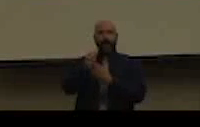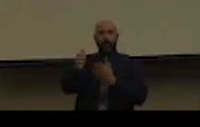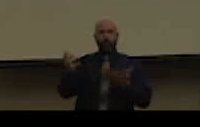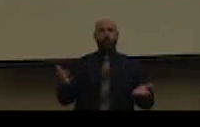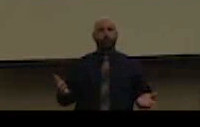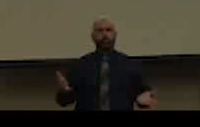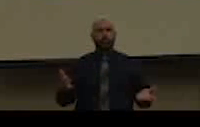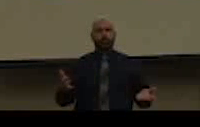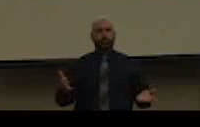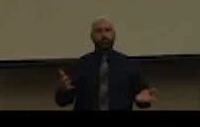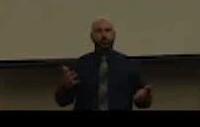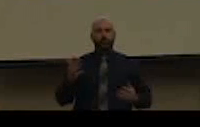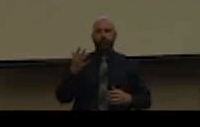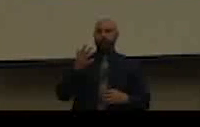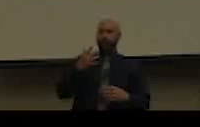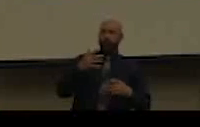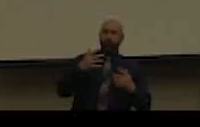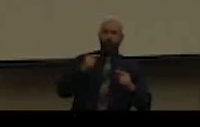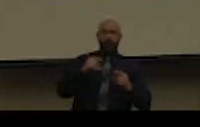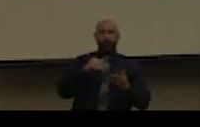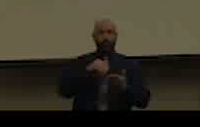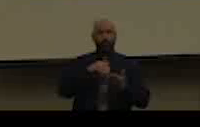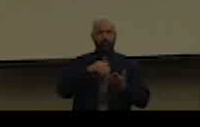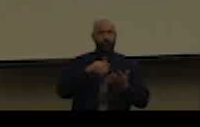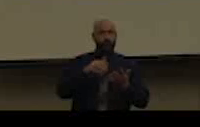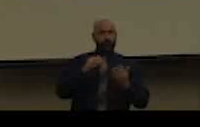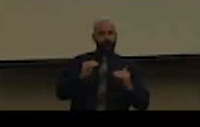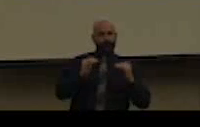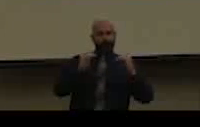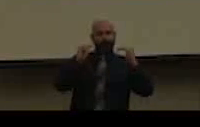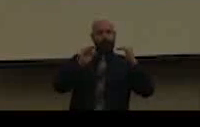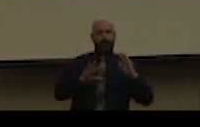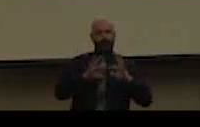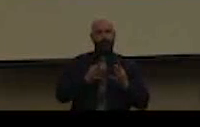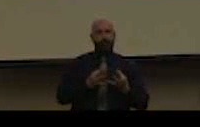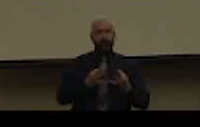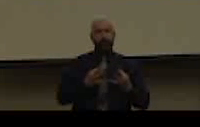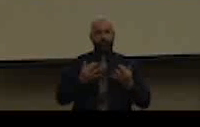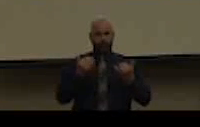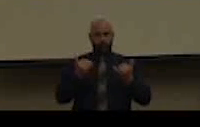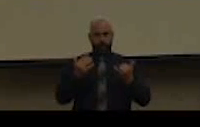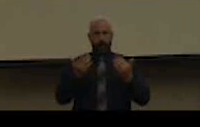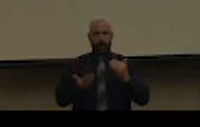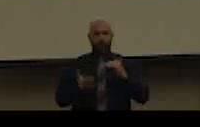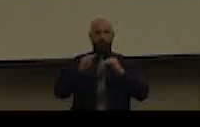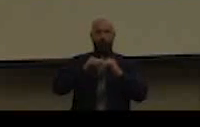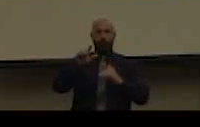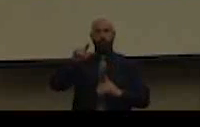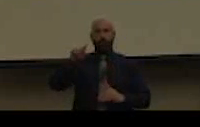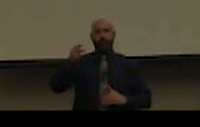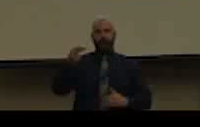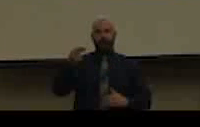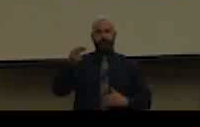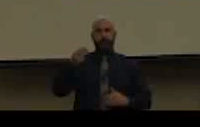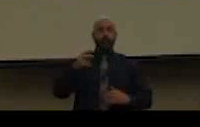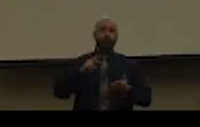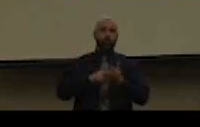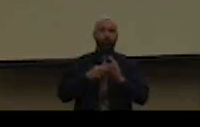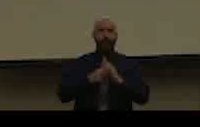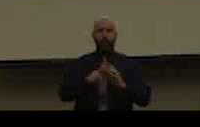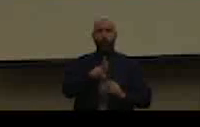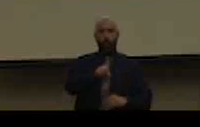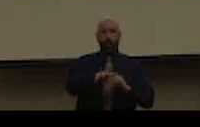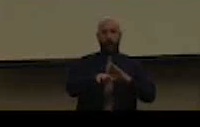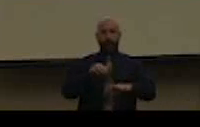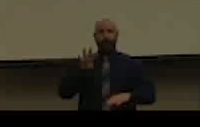financially. So this now gets us to the 25th percentile, 25 out of 100, so 1 out of 4. It's not perfect, and